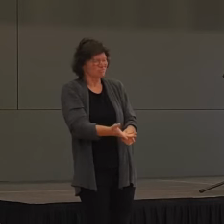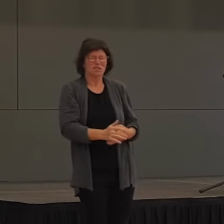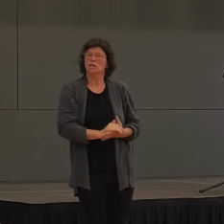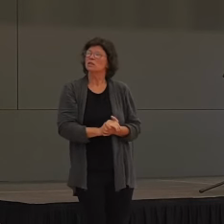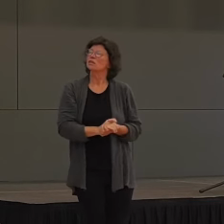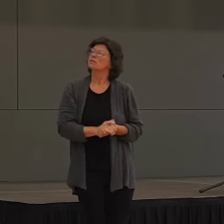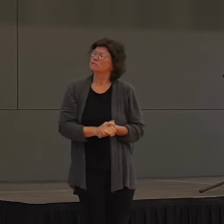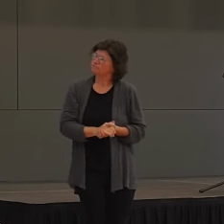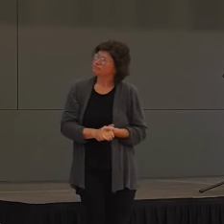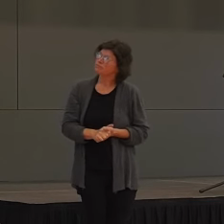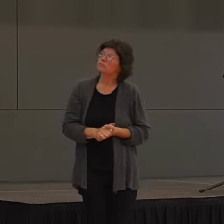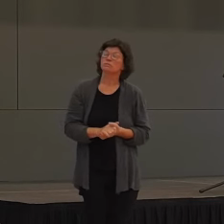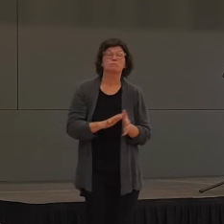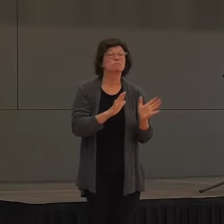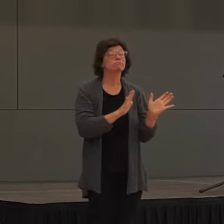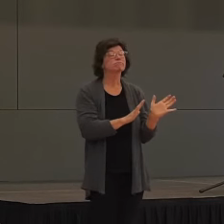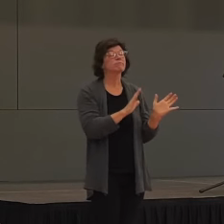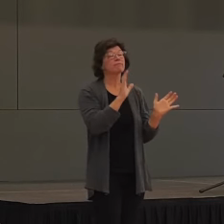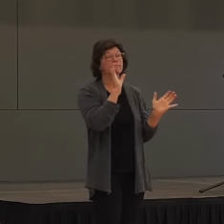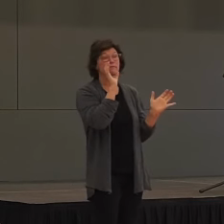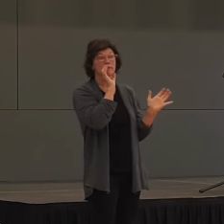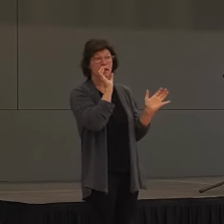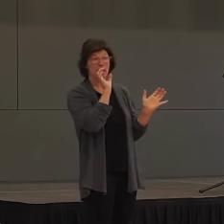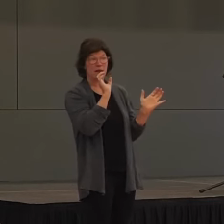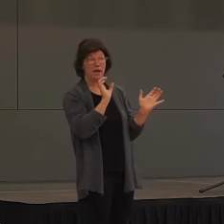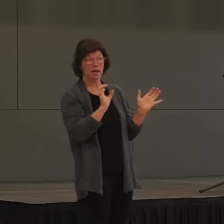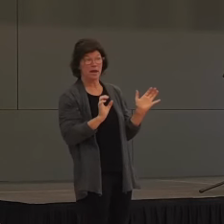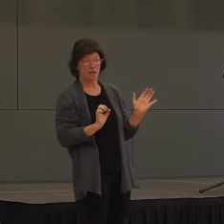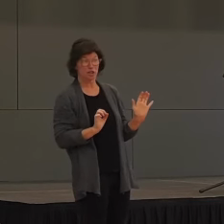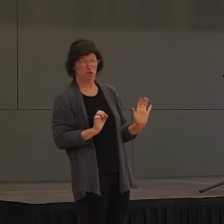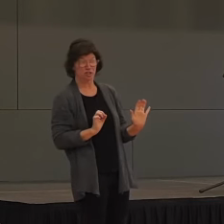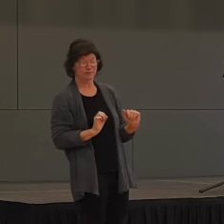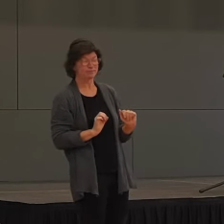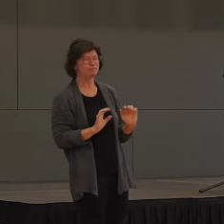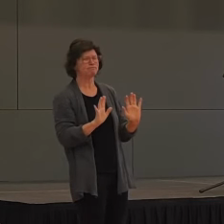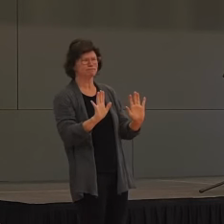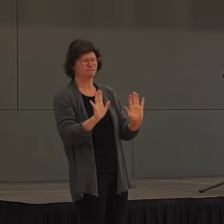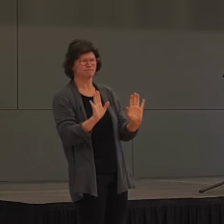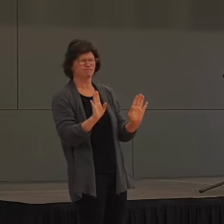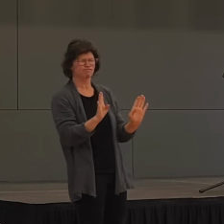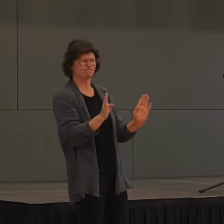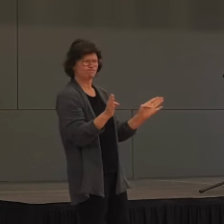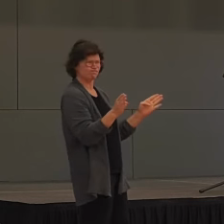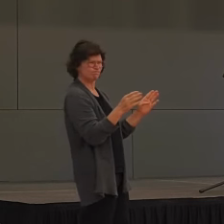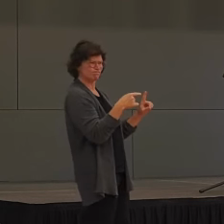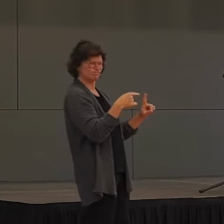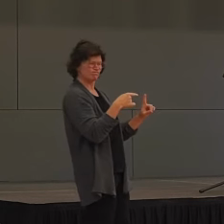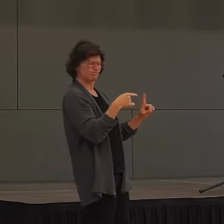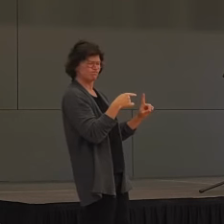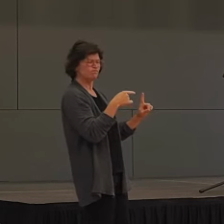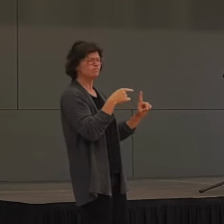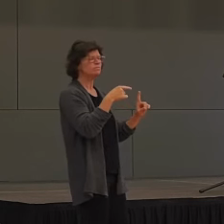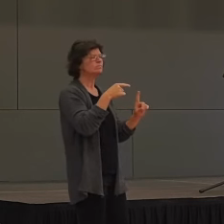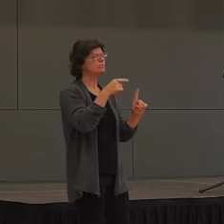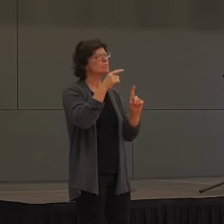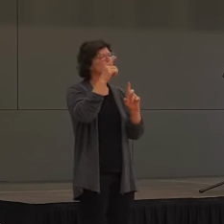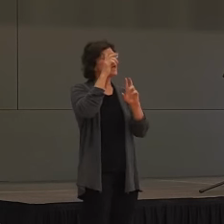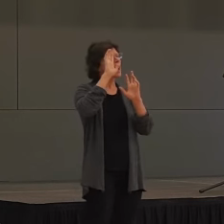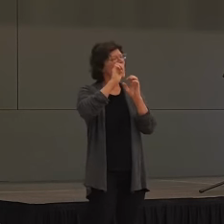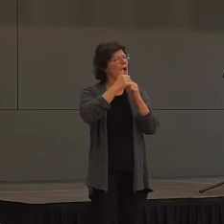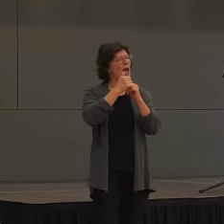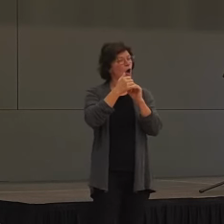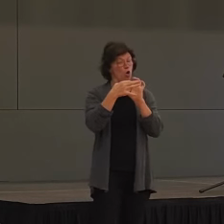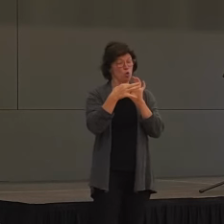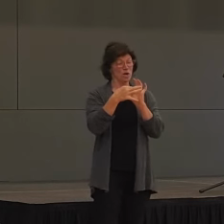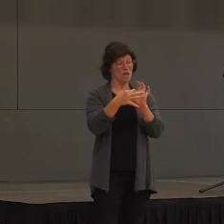So as we age, I'm going to transition now a little bit and talk about how we can honor connection